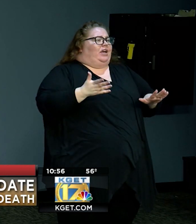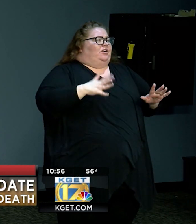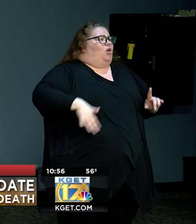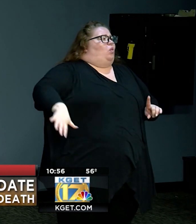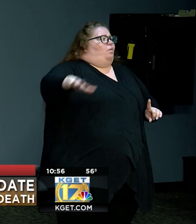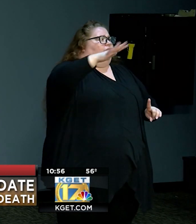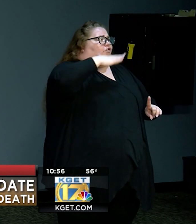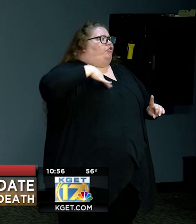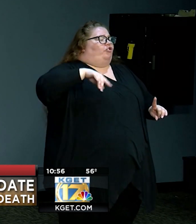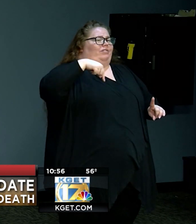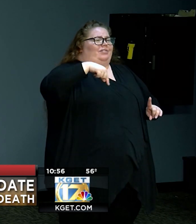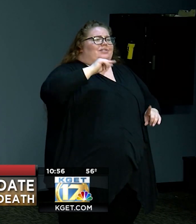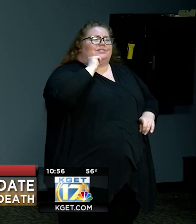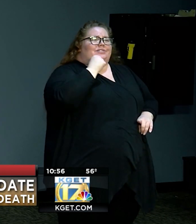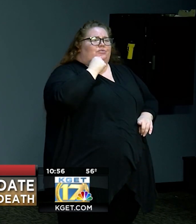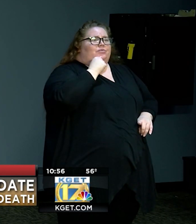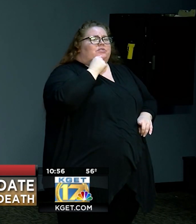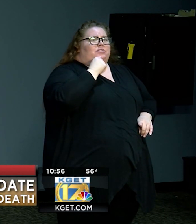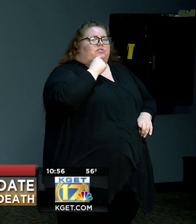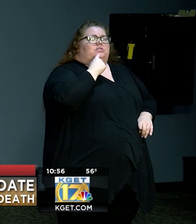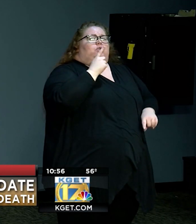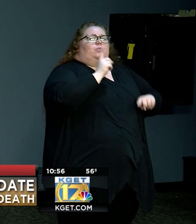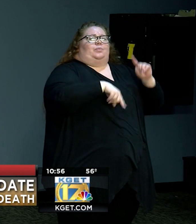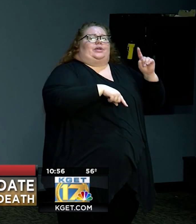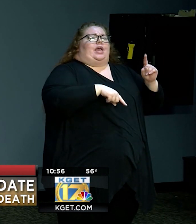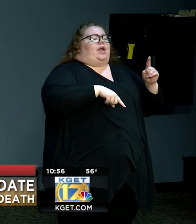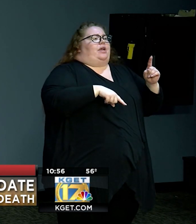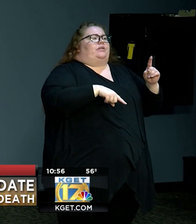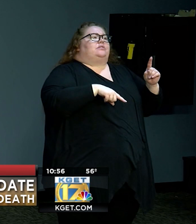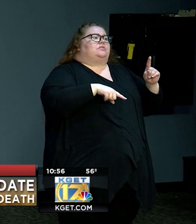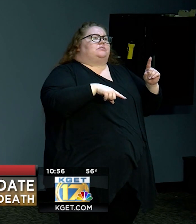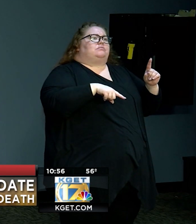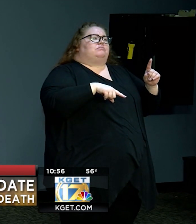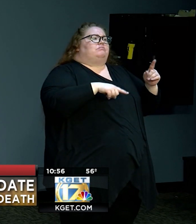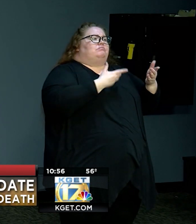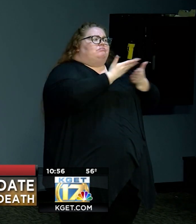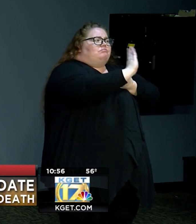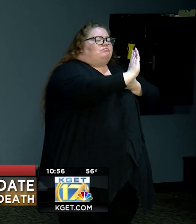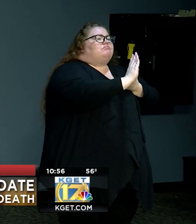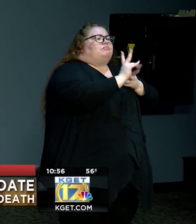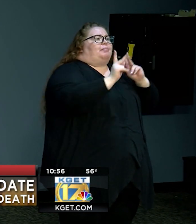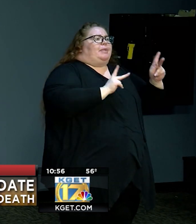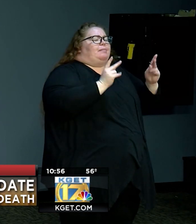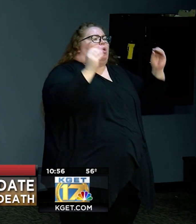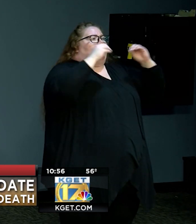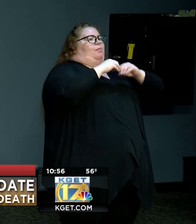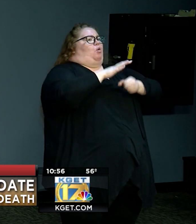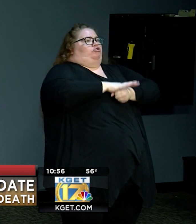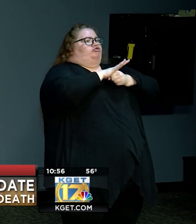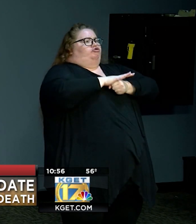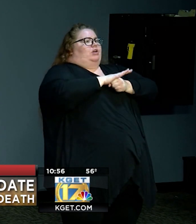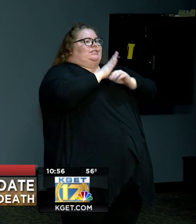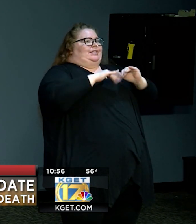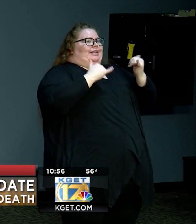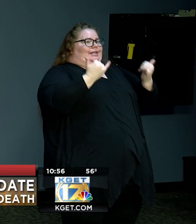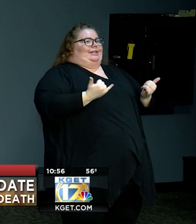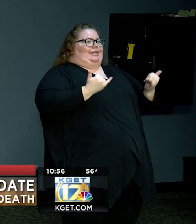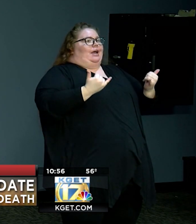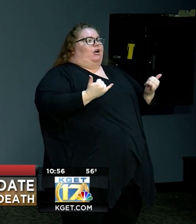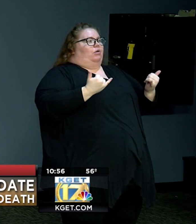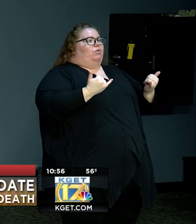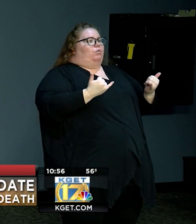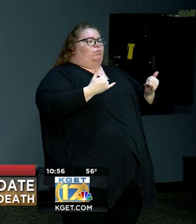So this is serious. We cannot put people, and we should not put people, in more stress than they're currently in by telling them